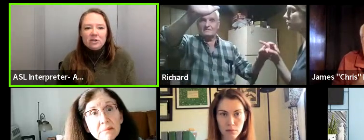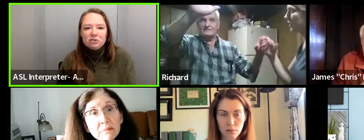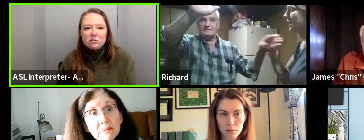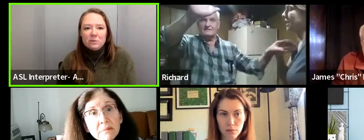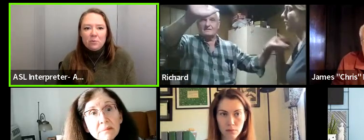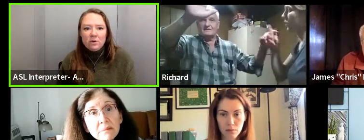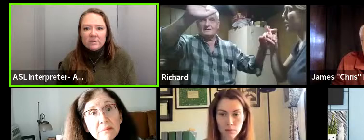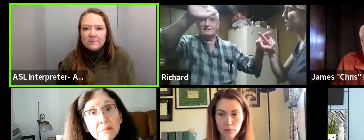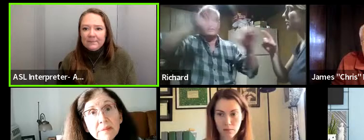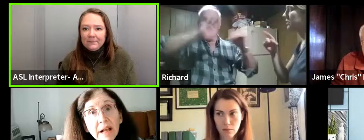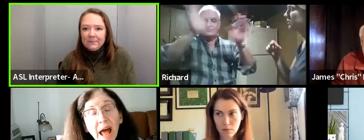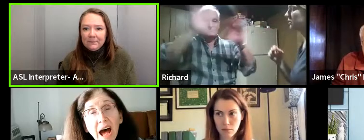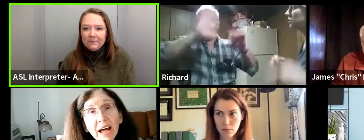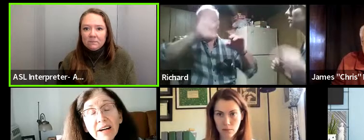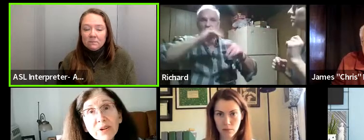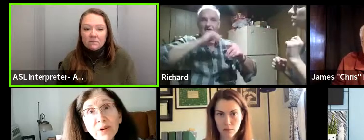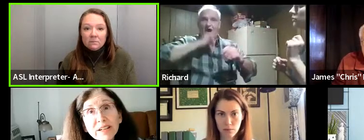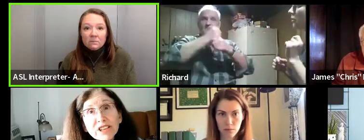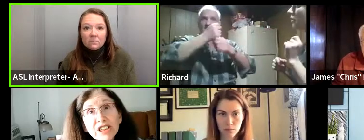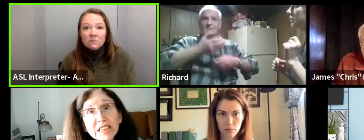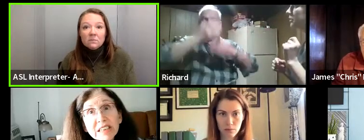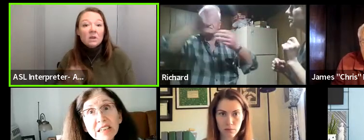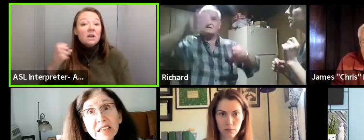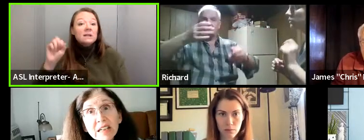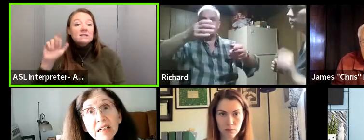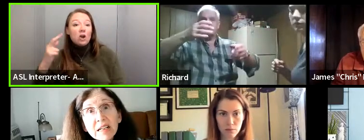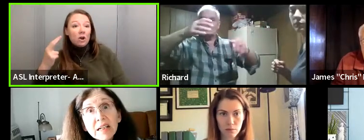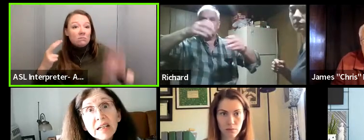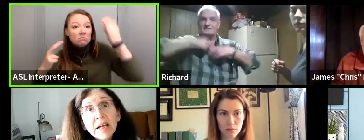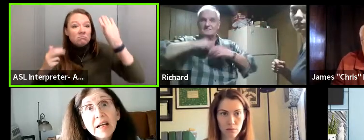the treasurer's report? I have a question.